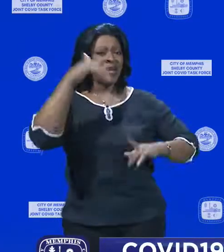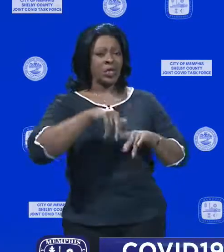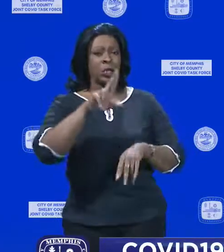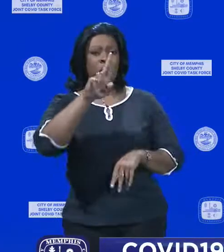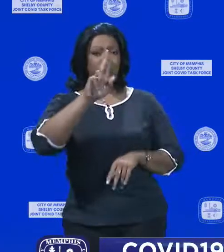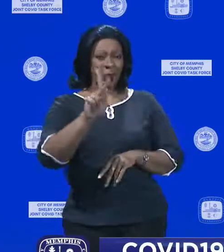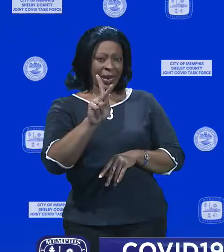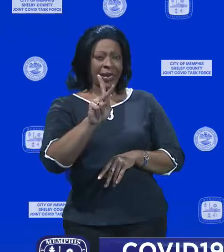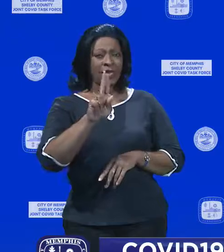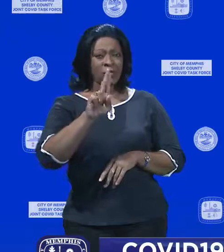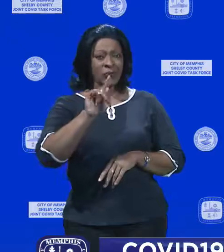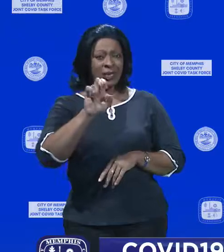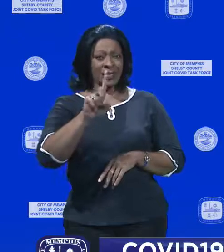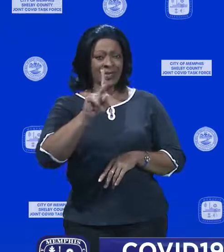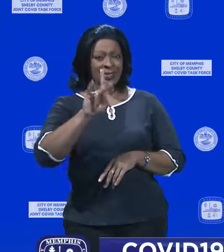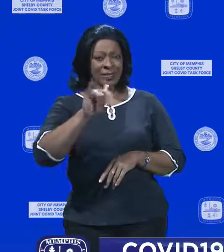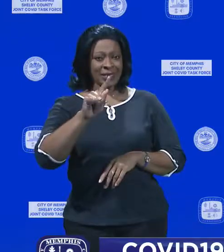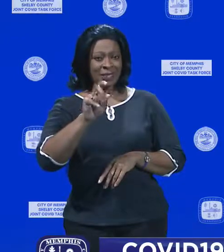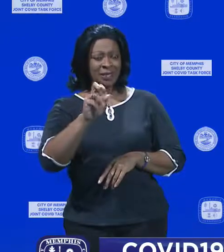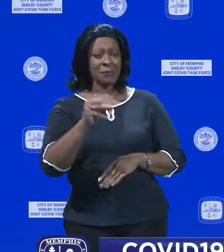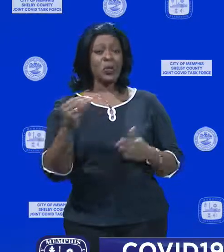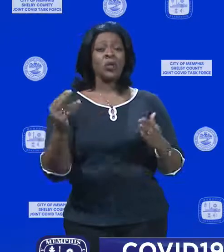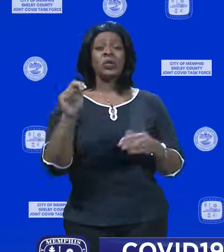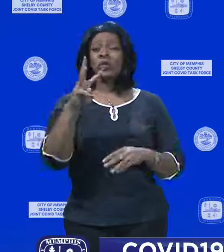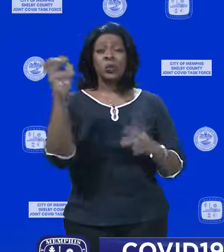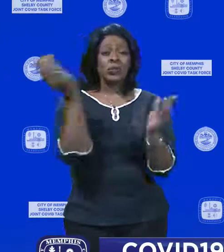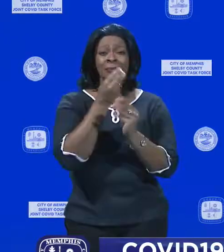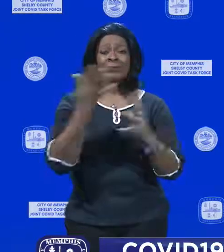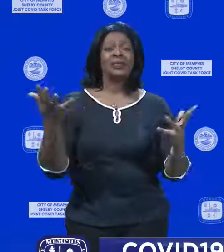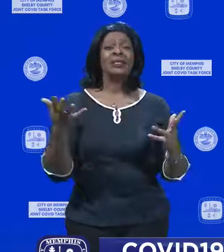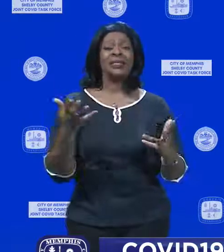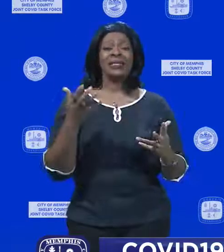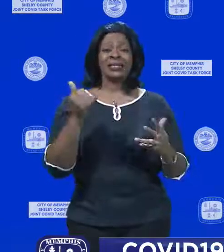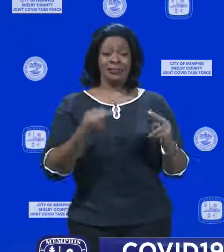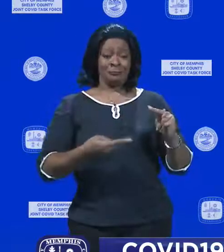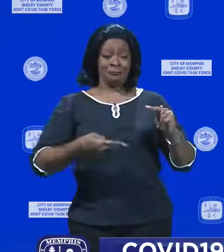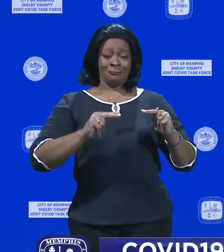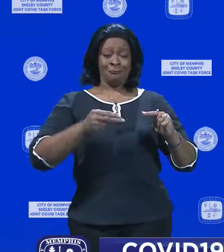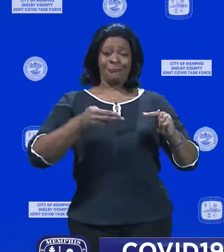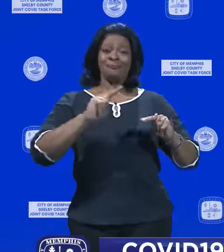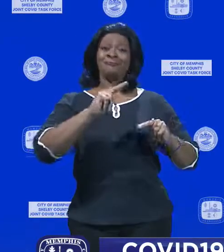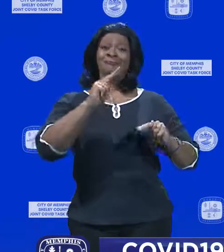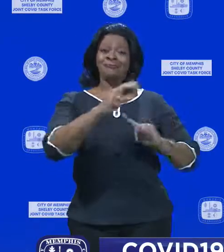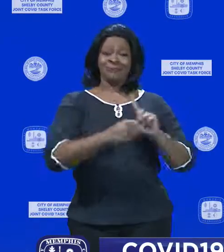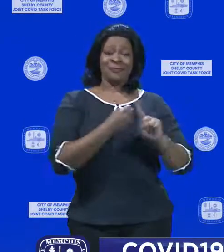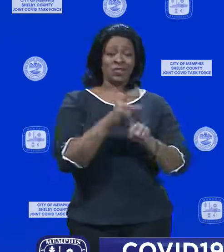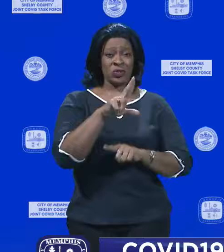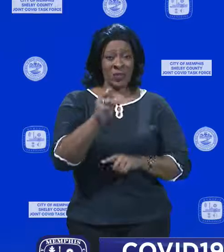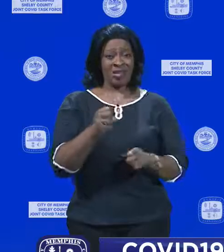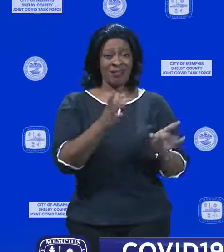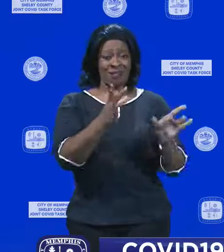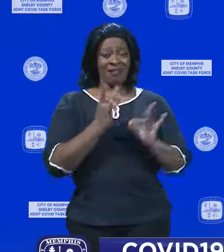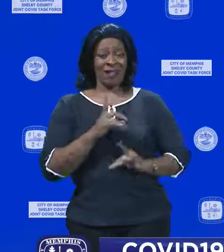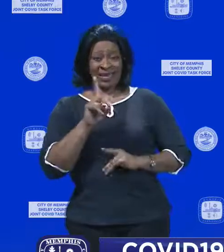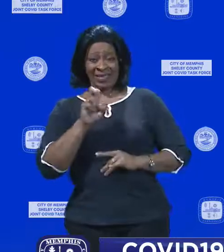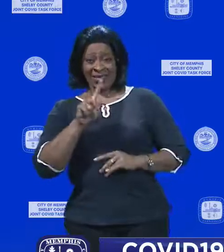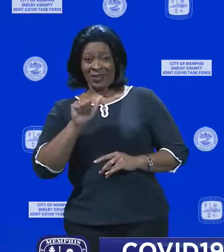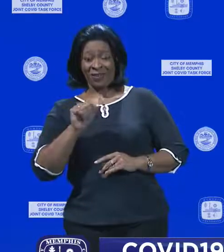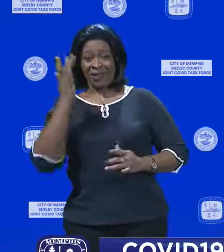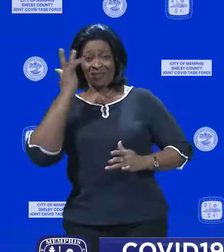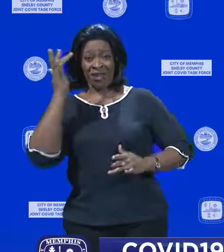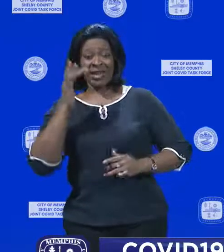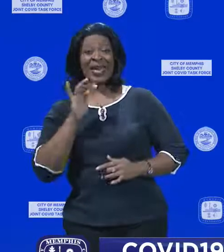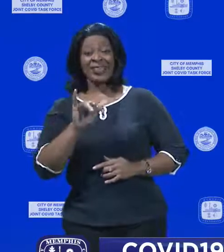United Kingdom, and news reports show that it is on the rise in the United States. Well, Delta